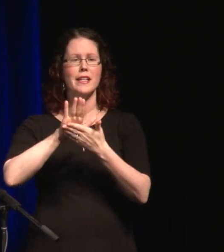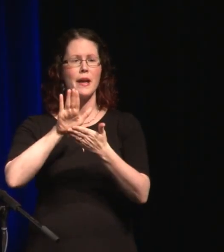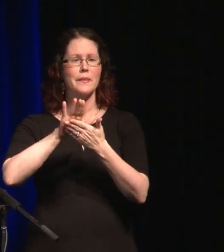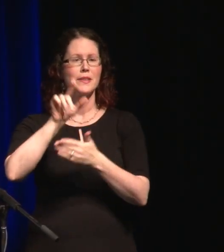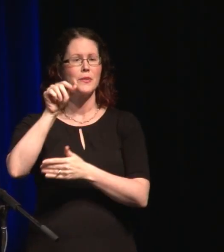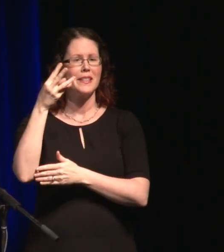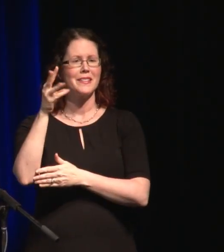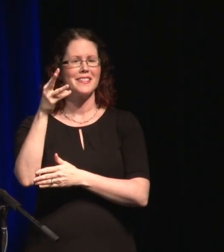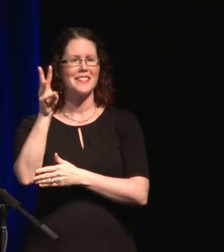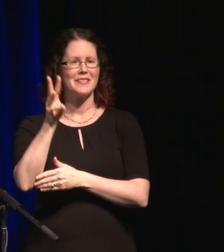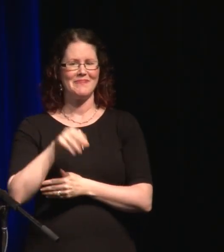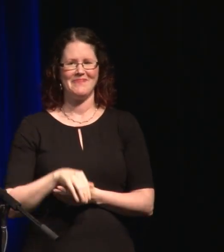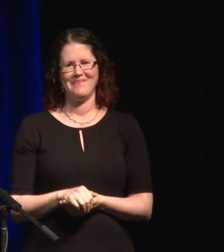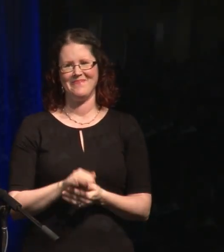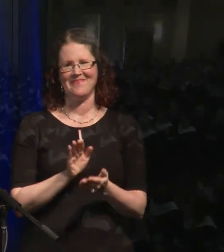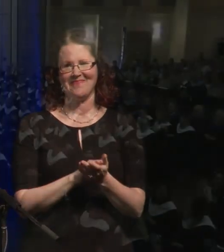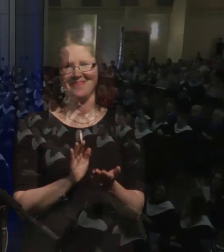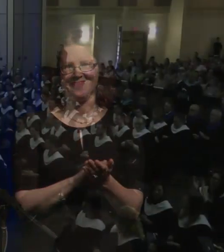2016.